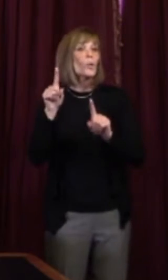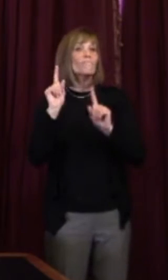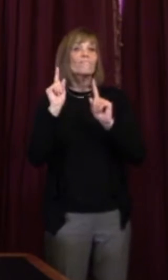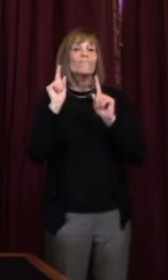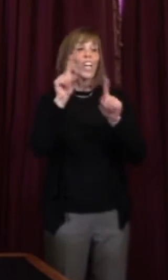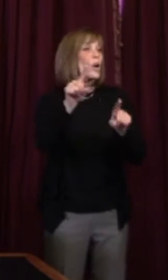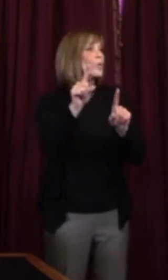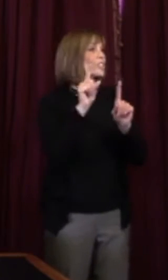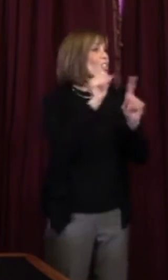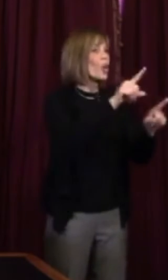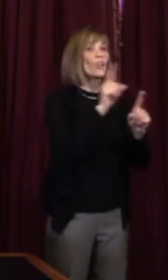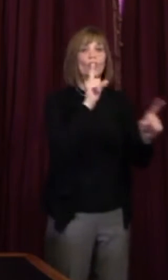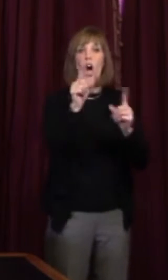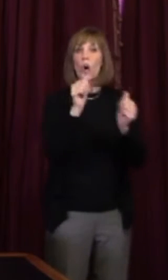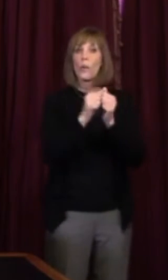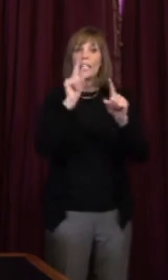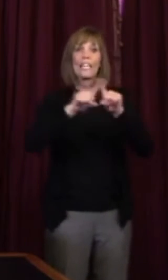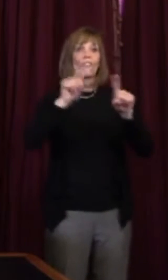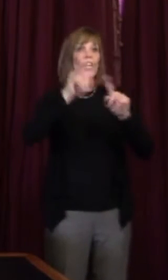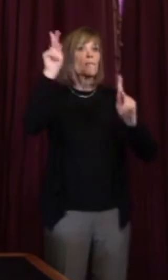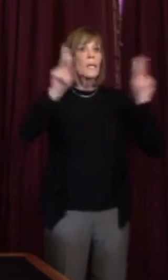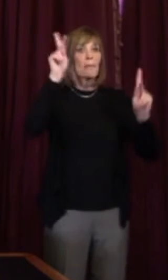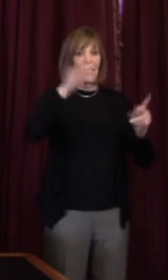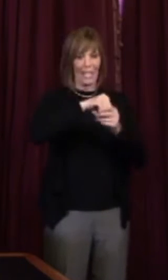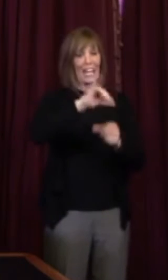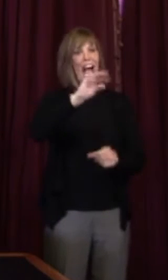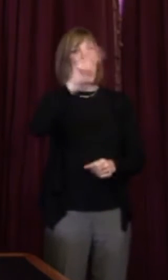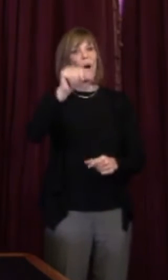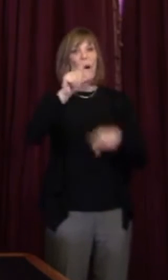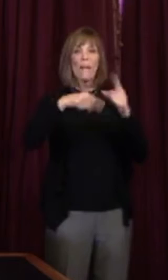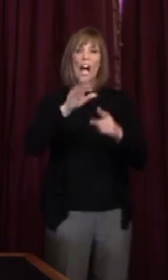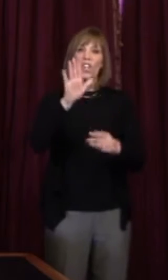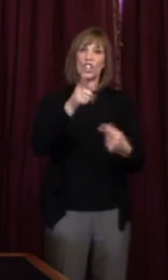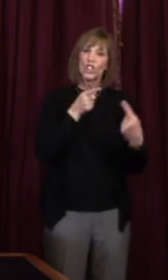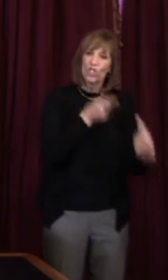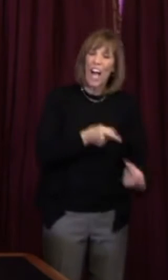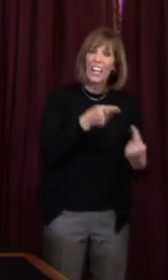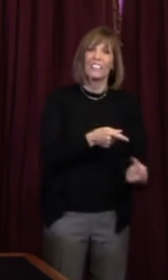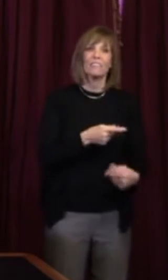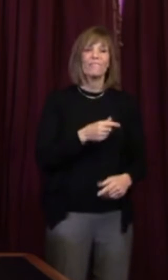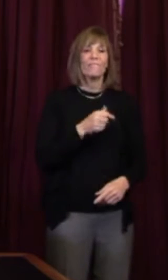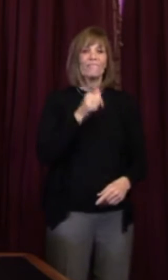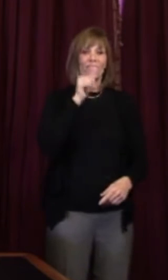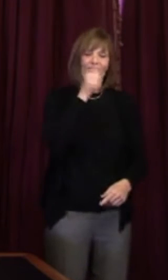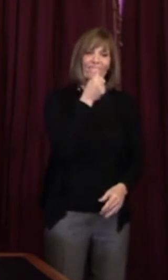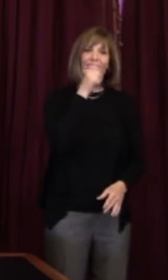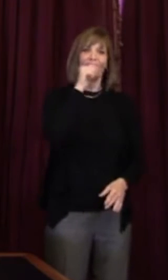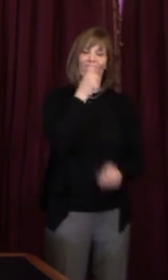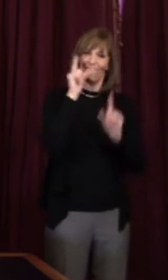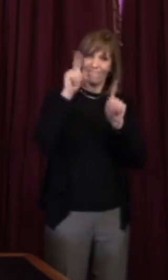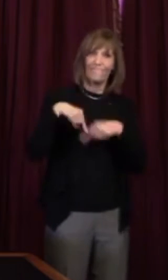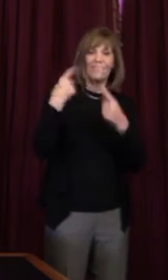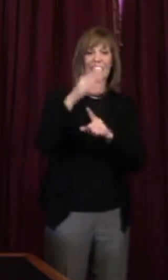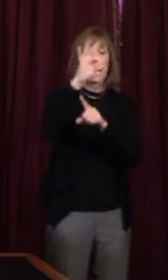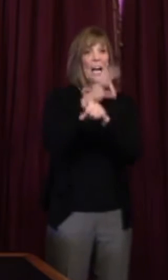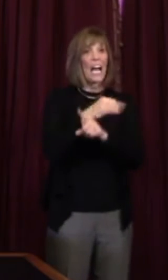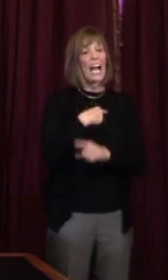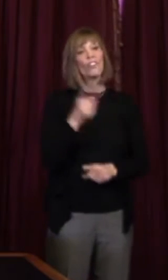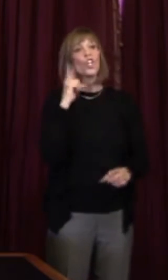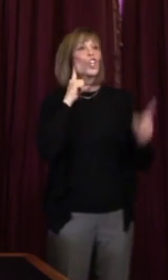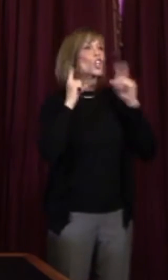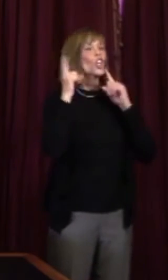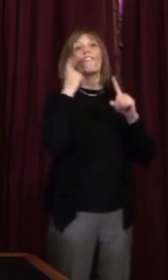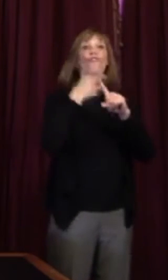where I've had the chance to talk with Iowans from all walks of life about the struggles that they've endured the last 9 months, I've heard from